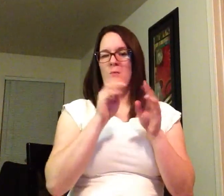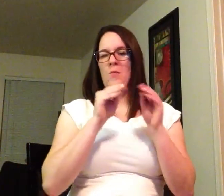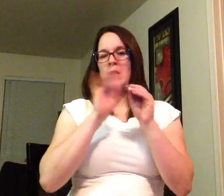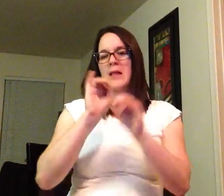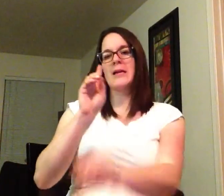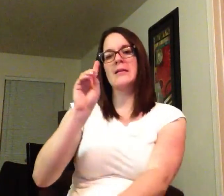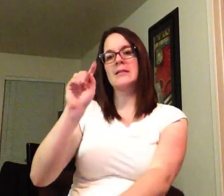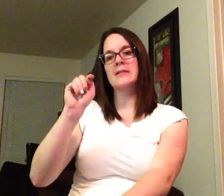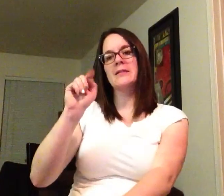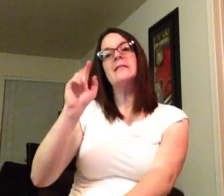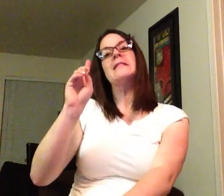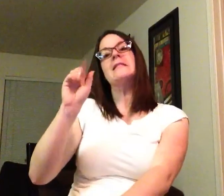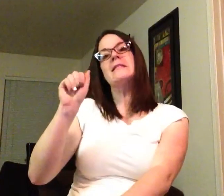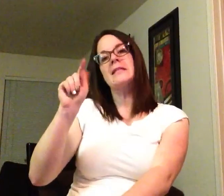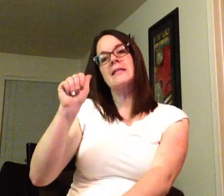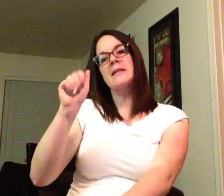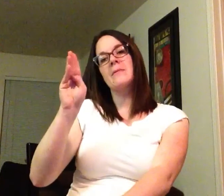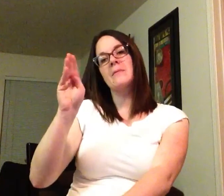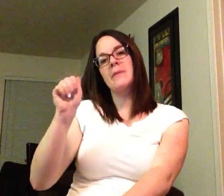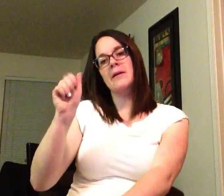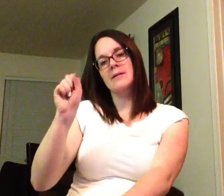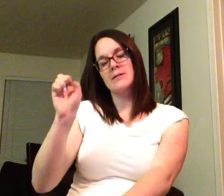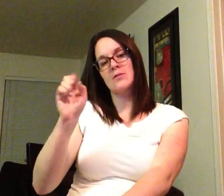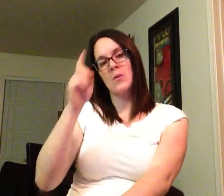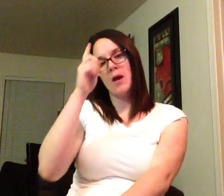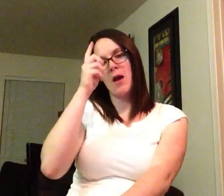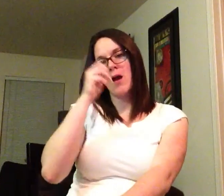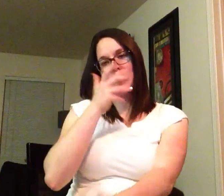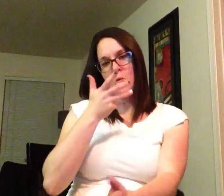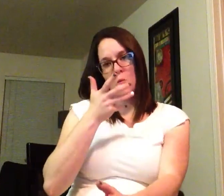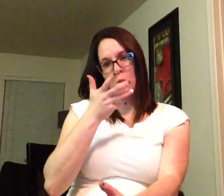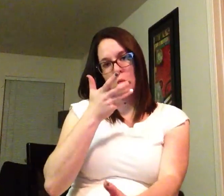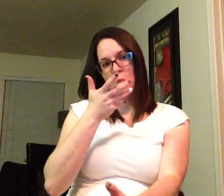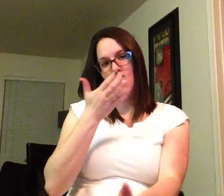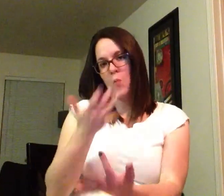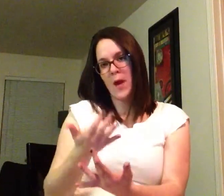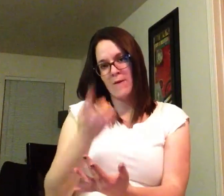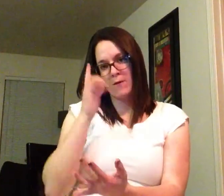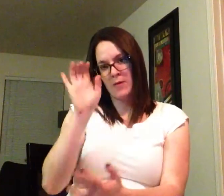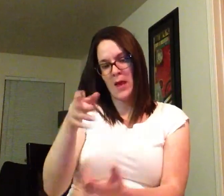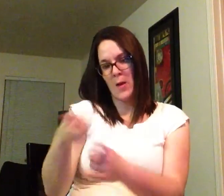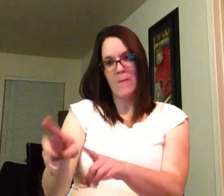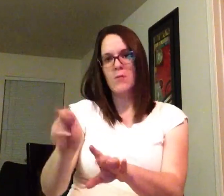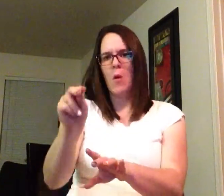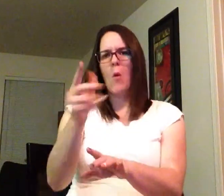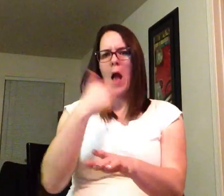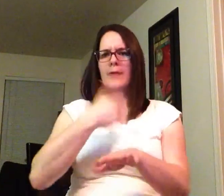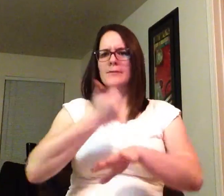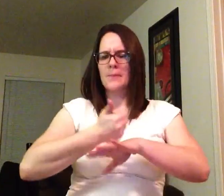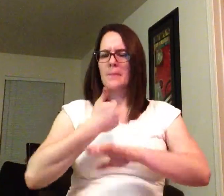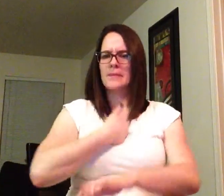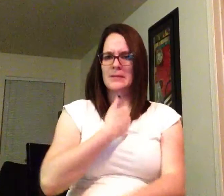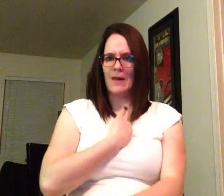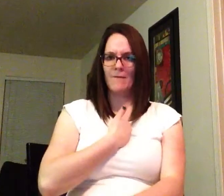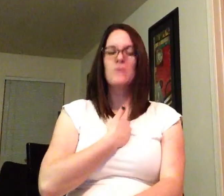engineering this entire system. So knowing that there was superficial data that was being used to match me up with other people, I